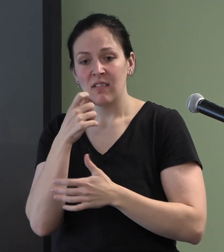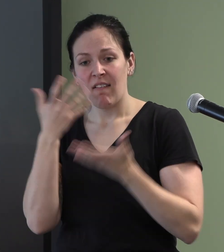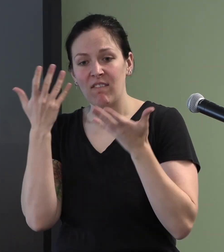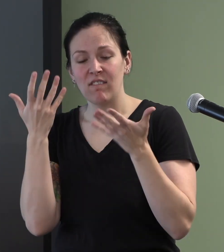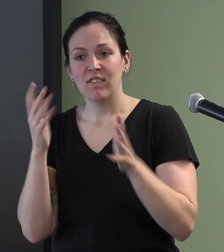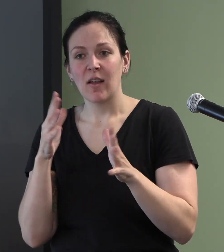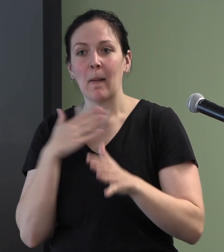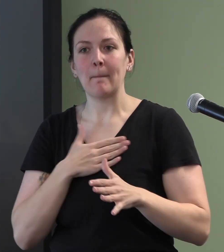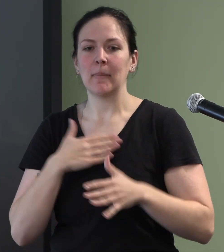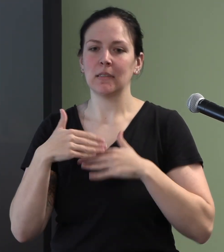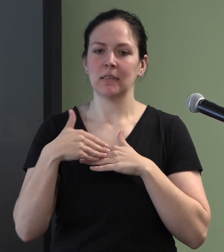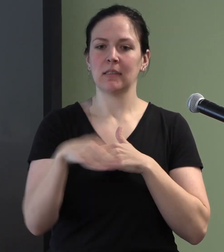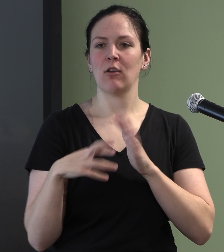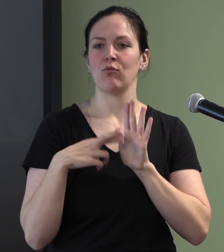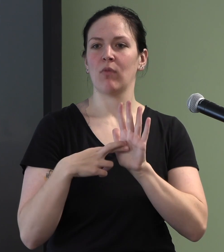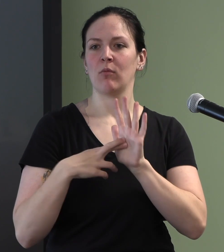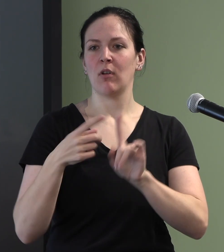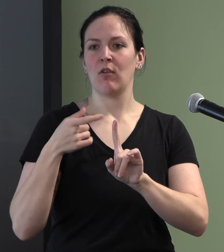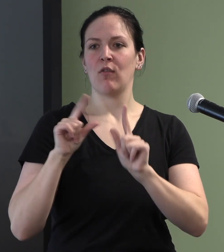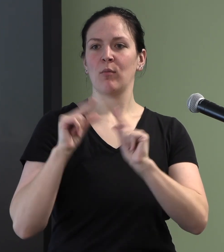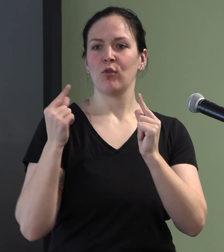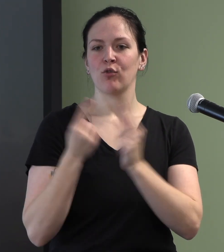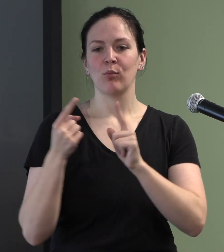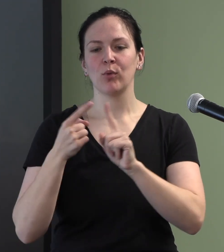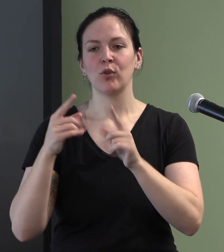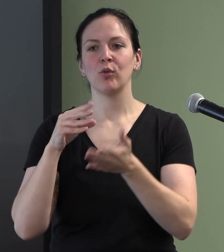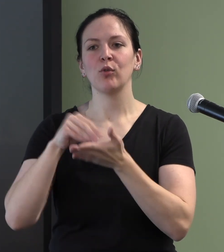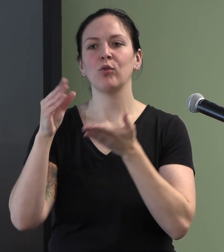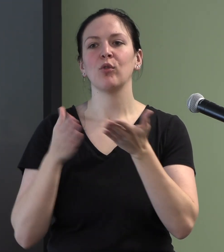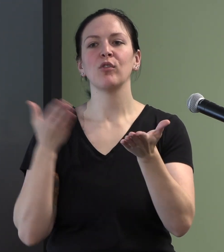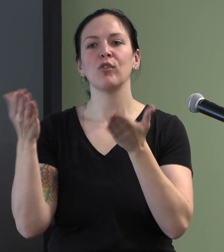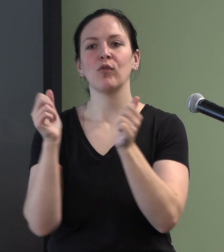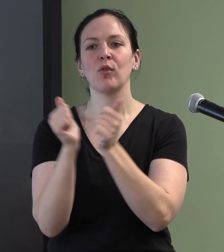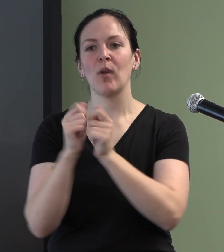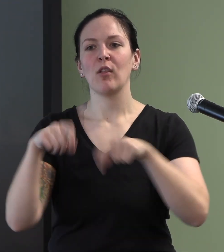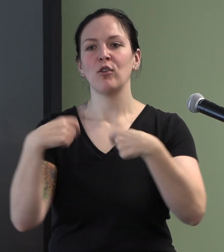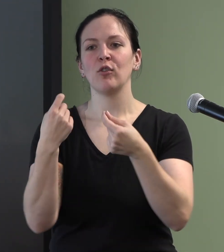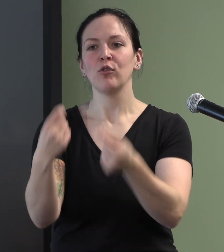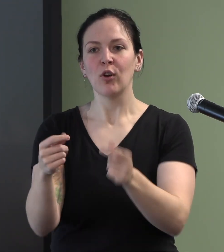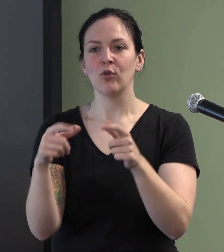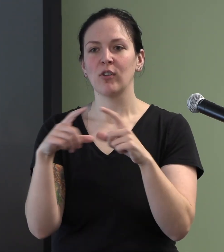send a representative from your group to Student Services with your donation envelope with the total on it. Thank